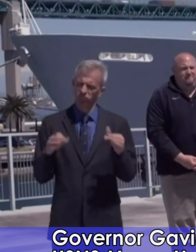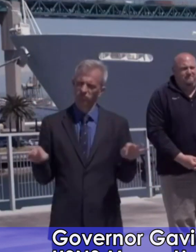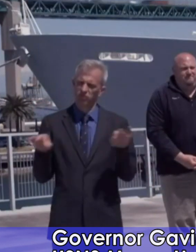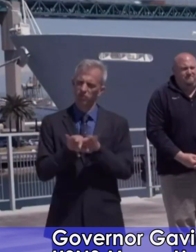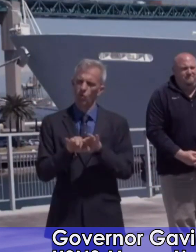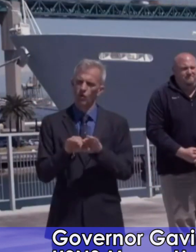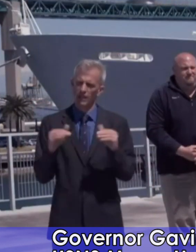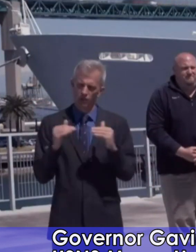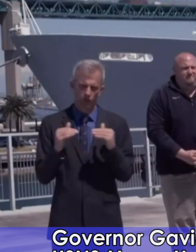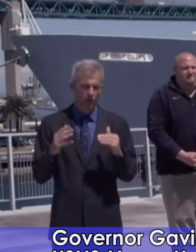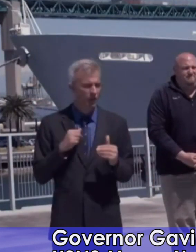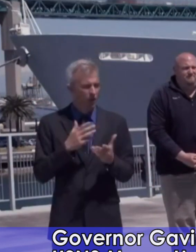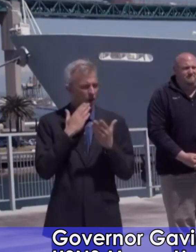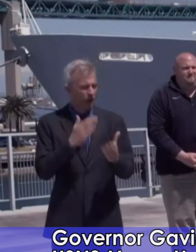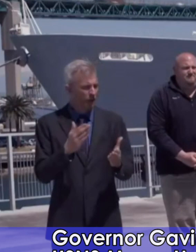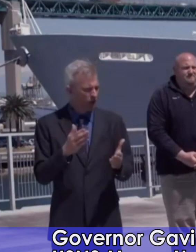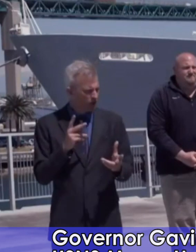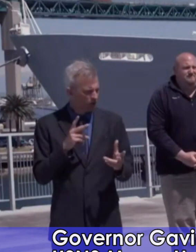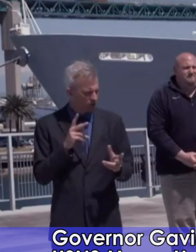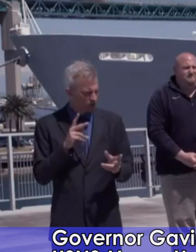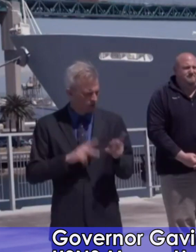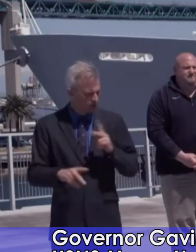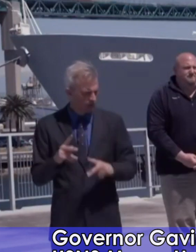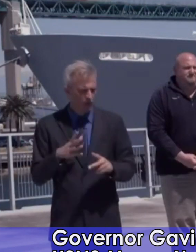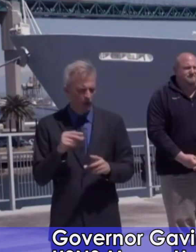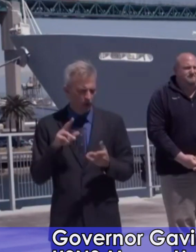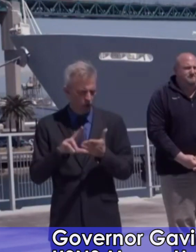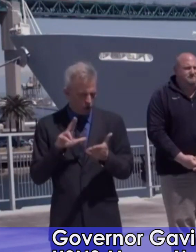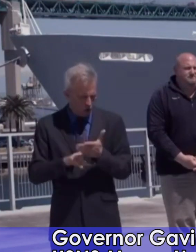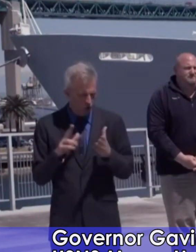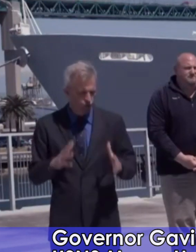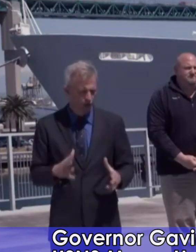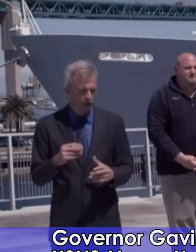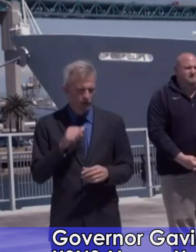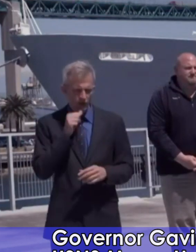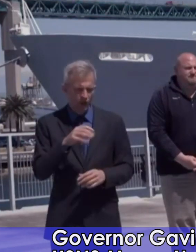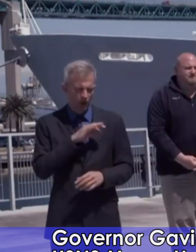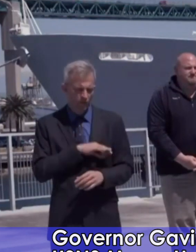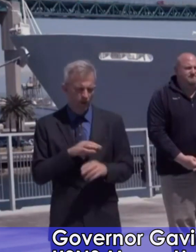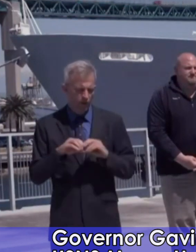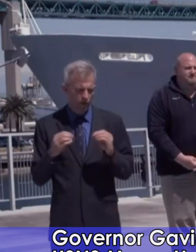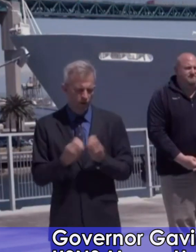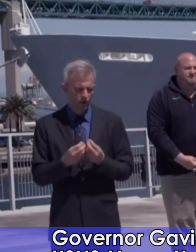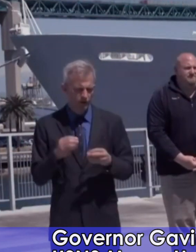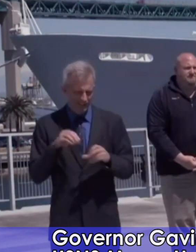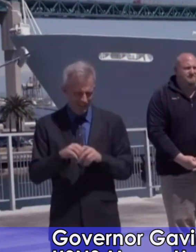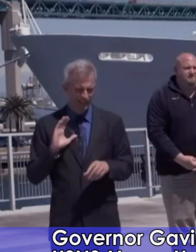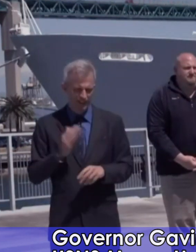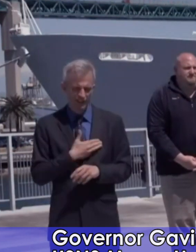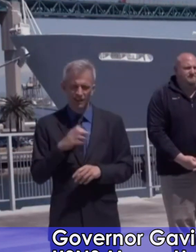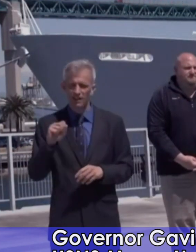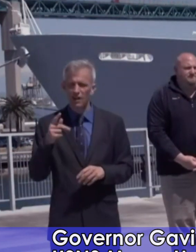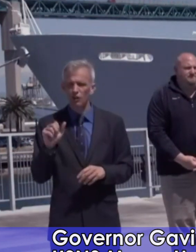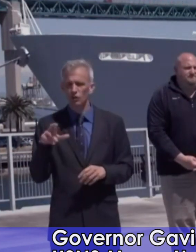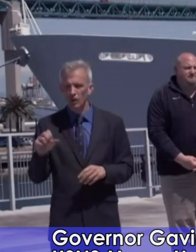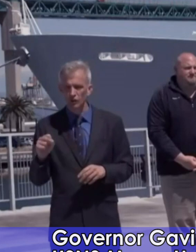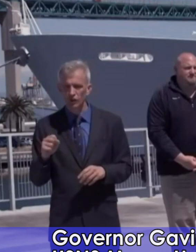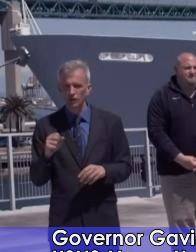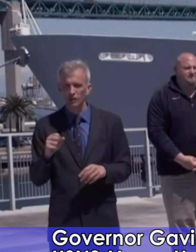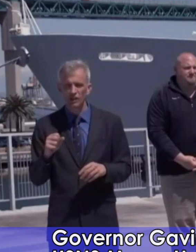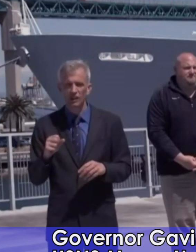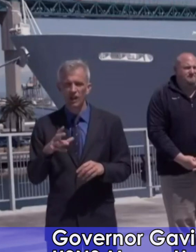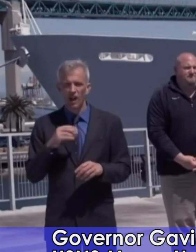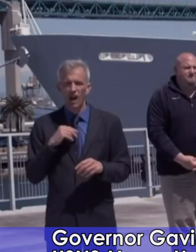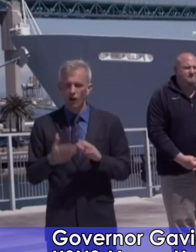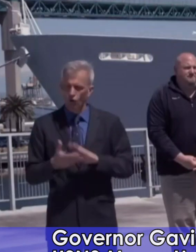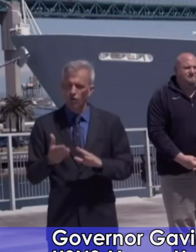those contractors from the nonprofits, and our county employees who are in our shelters and who will be at those motel and hotel beds that the